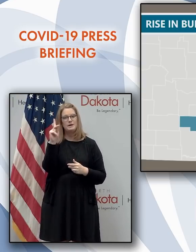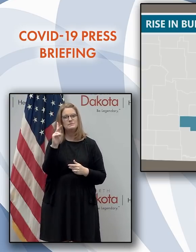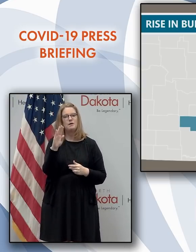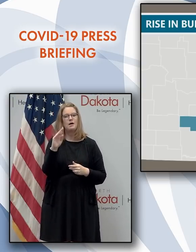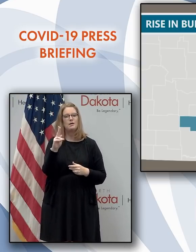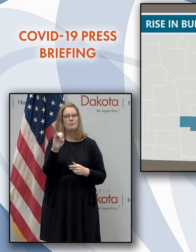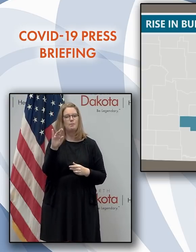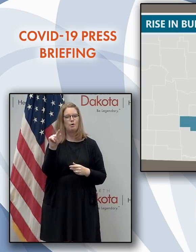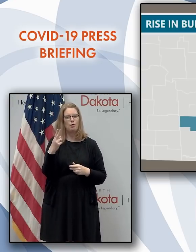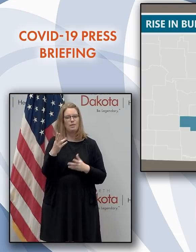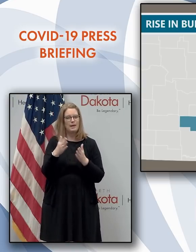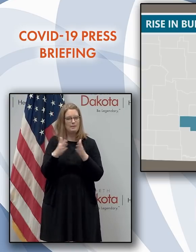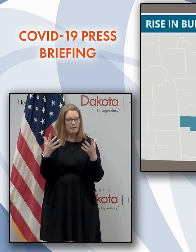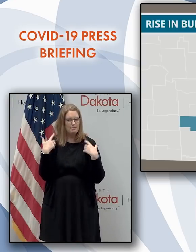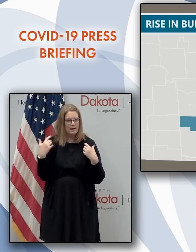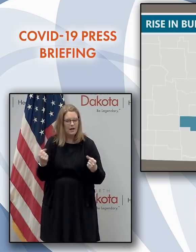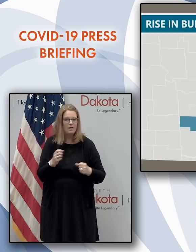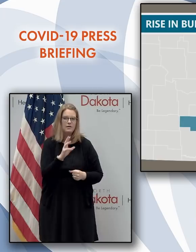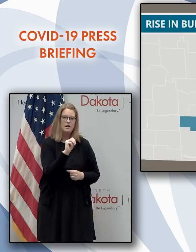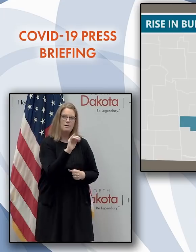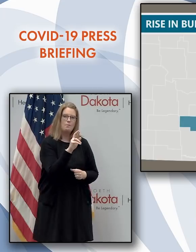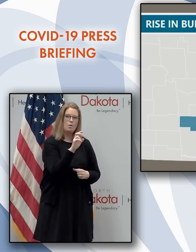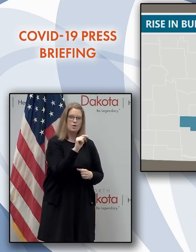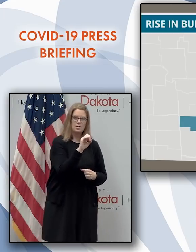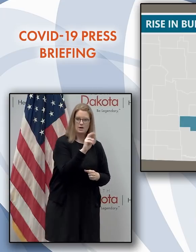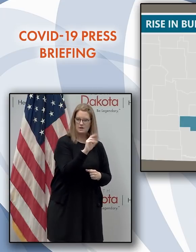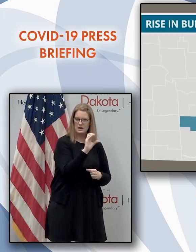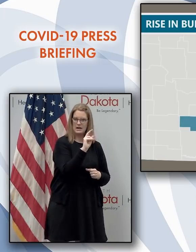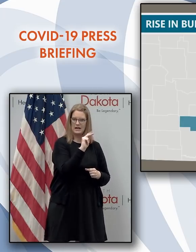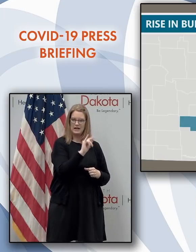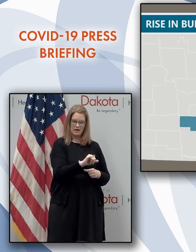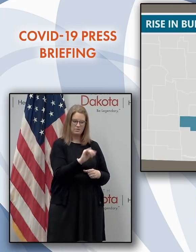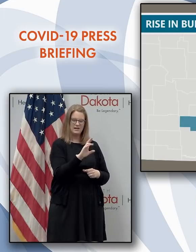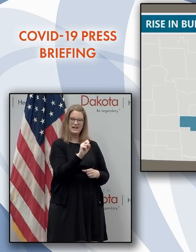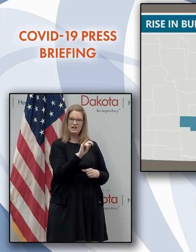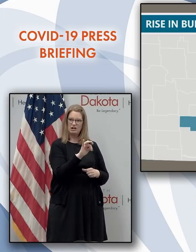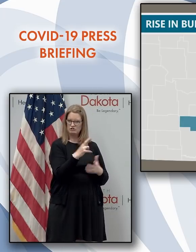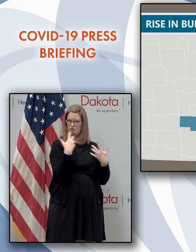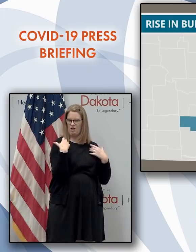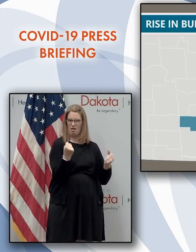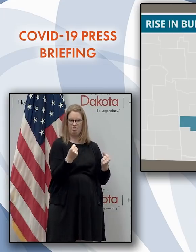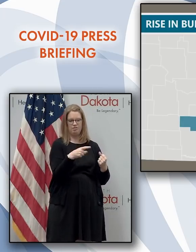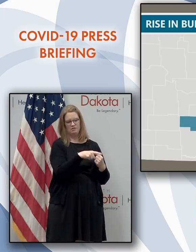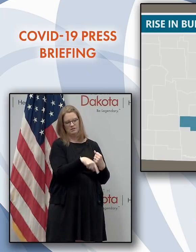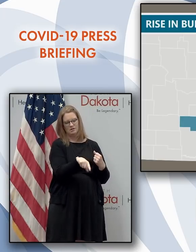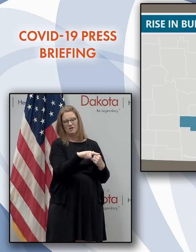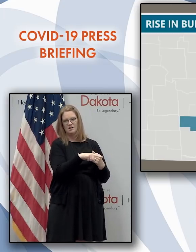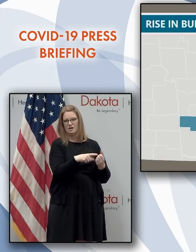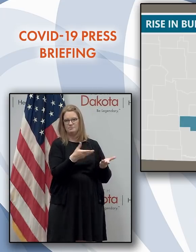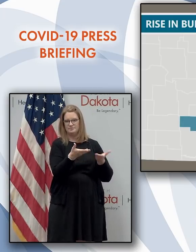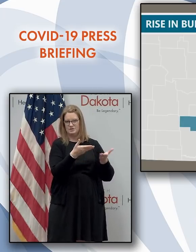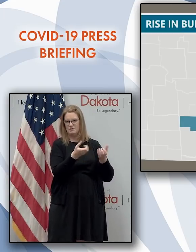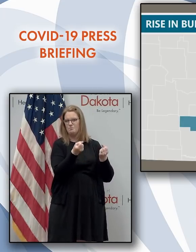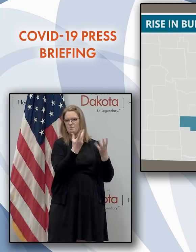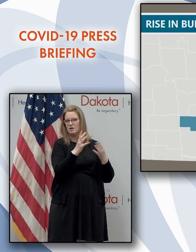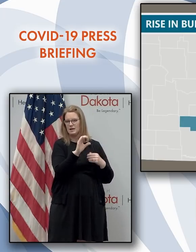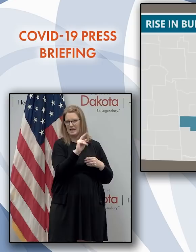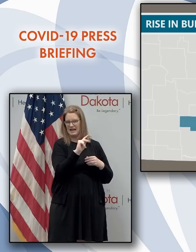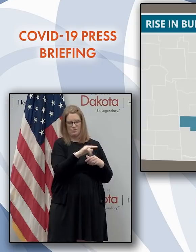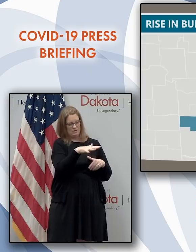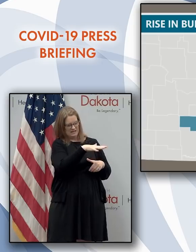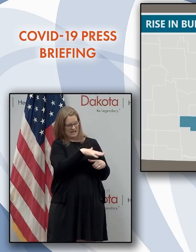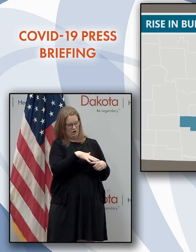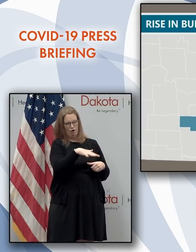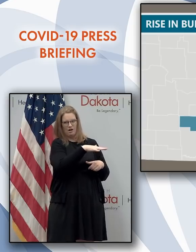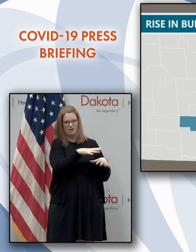Public Health. Morton County and the surrounding counties are served by Custer Health Public Health, which serves a multi-county region. They've